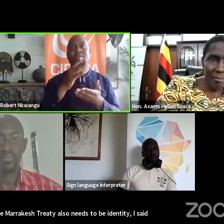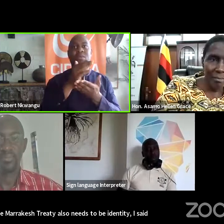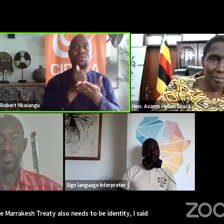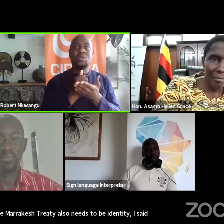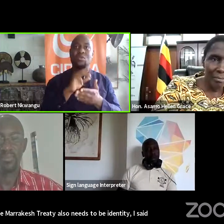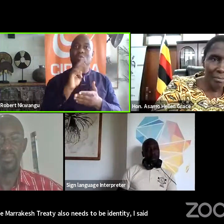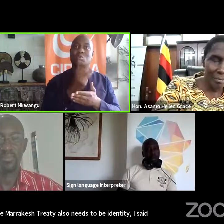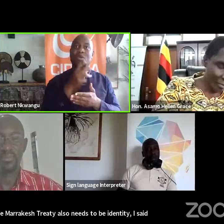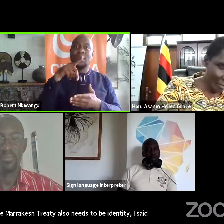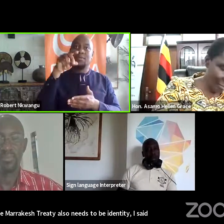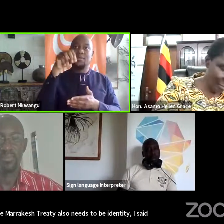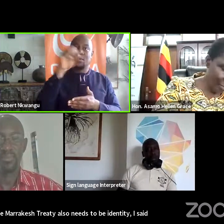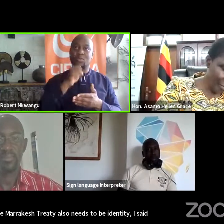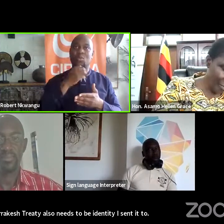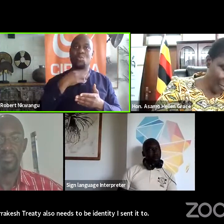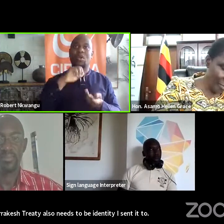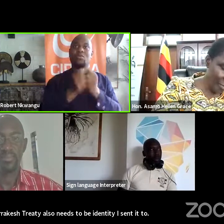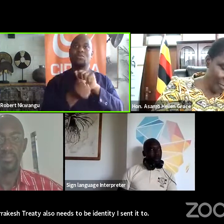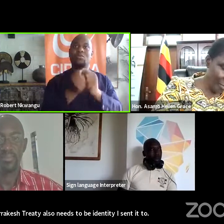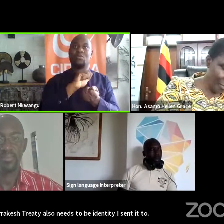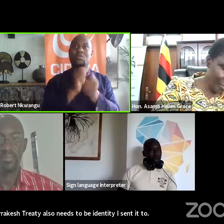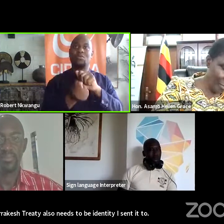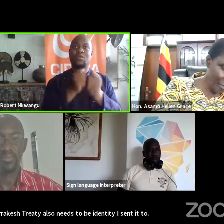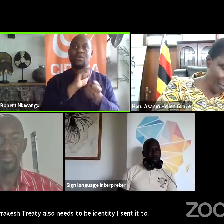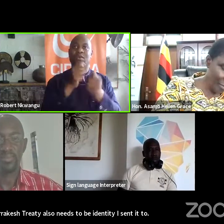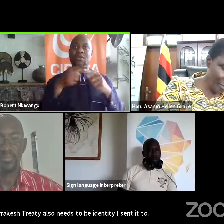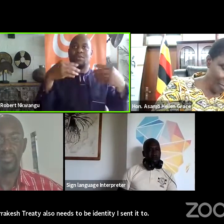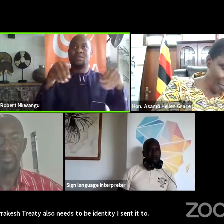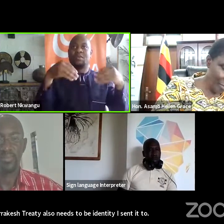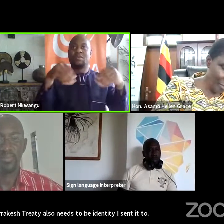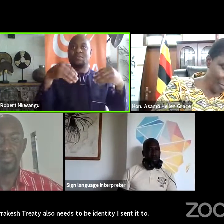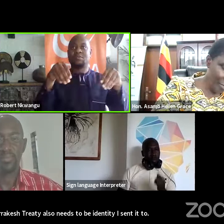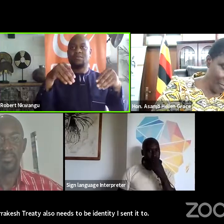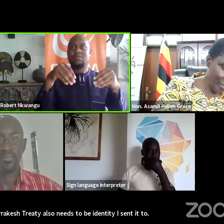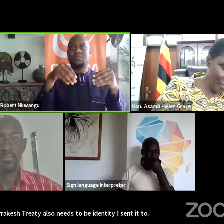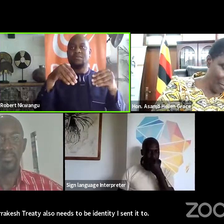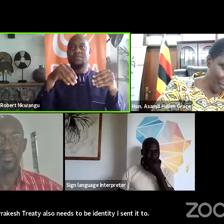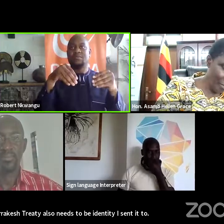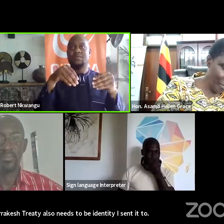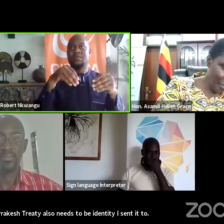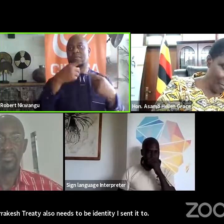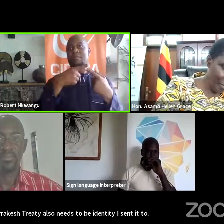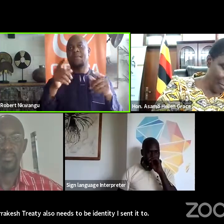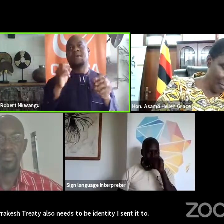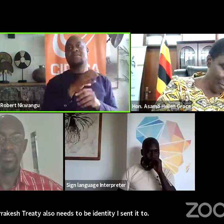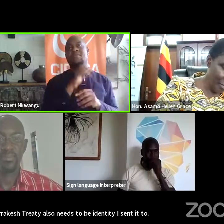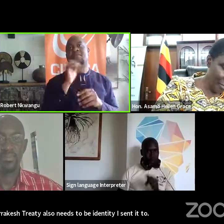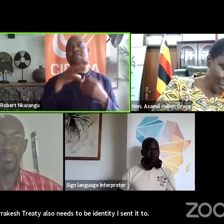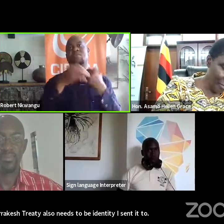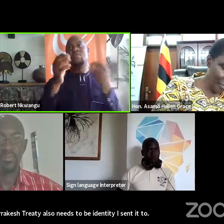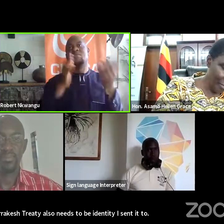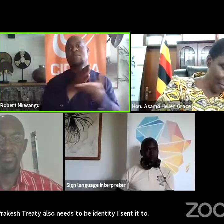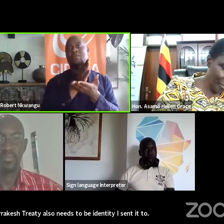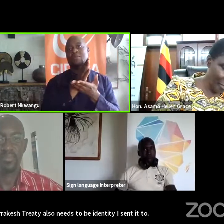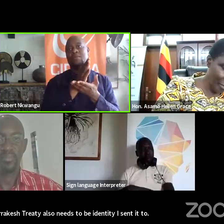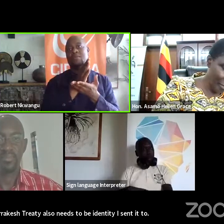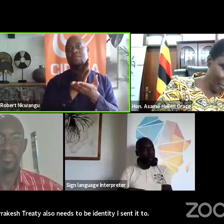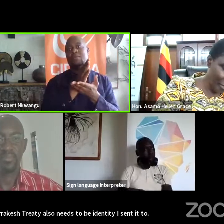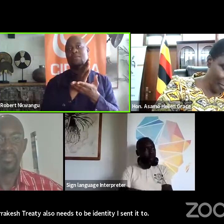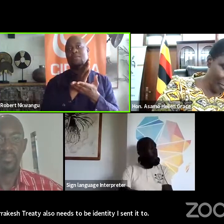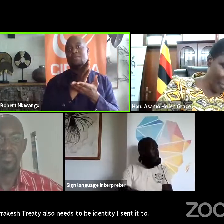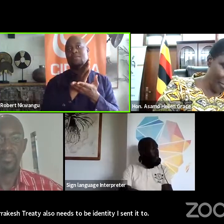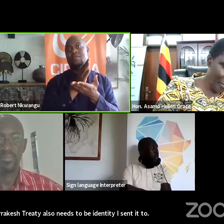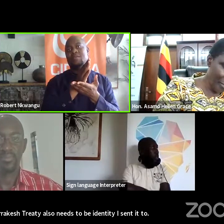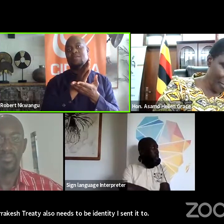assented to, because we as DPOs, we need to change these materials in a format that